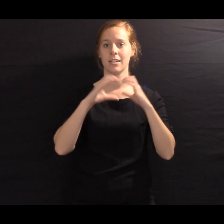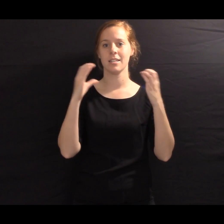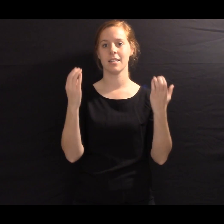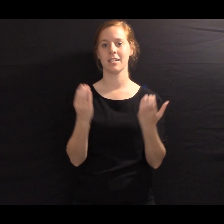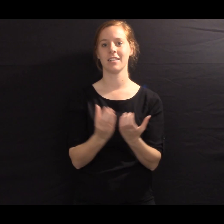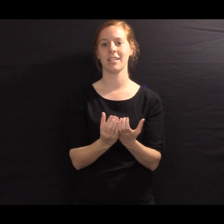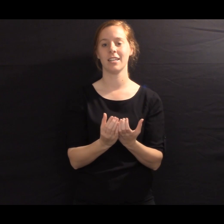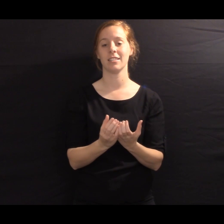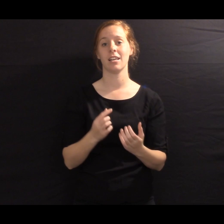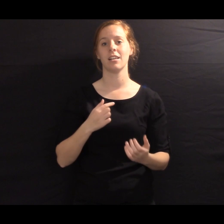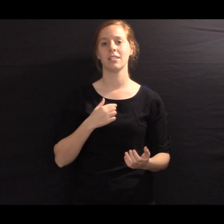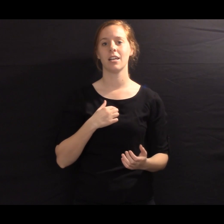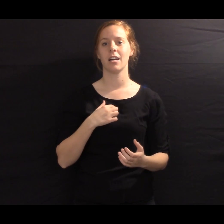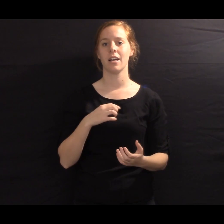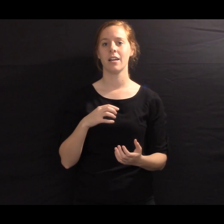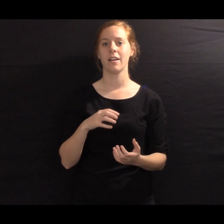Through my occupational therapy classes,